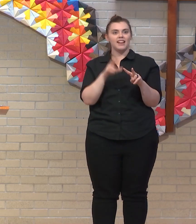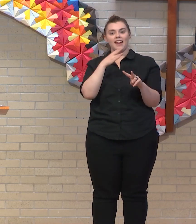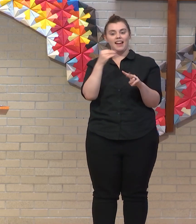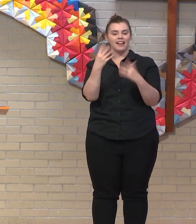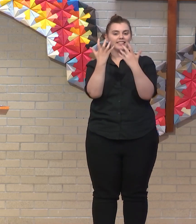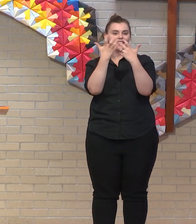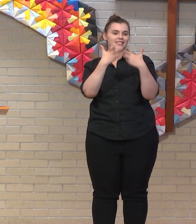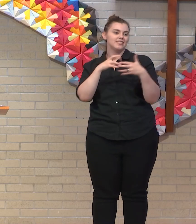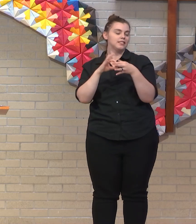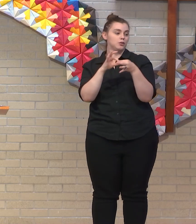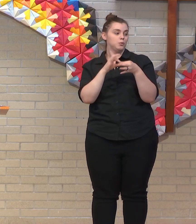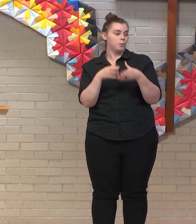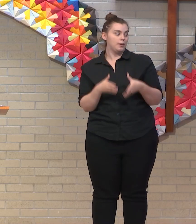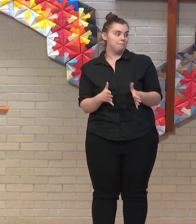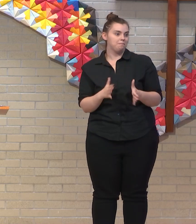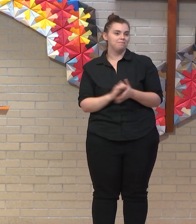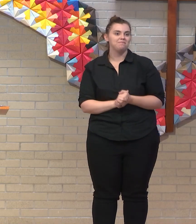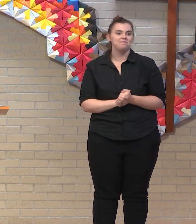synergistic ways.